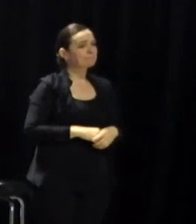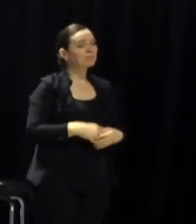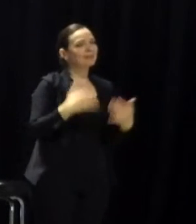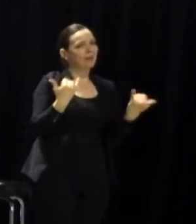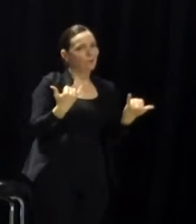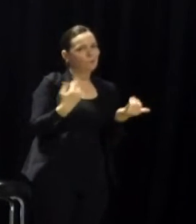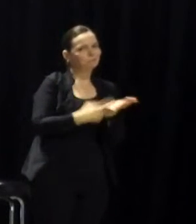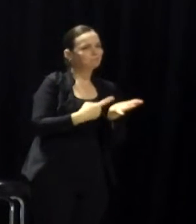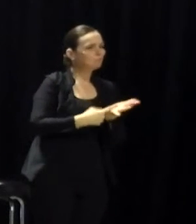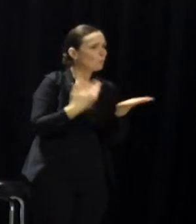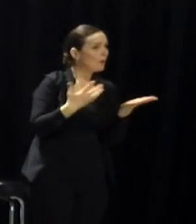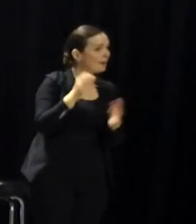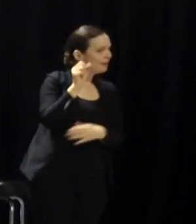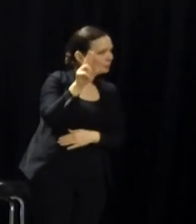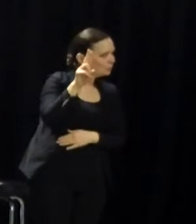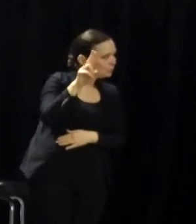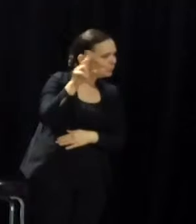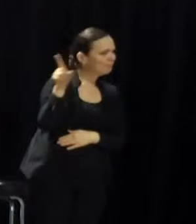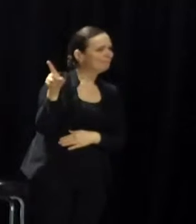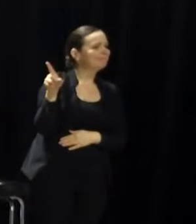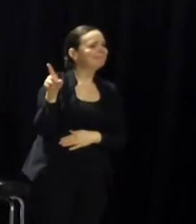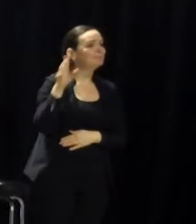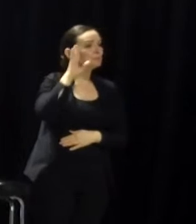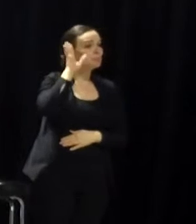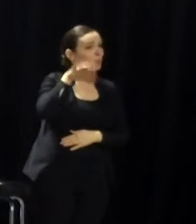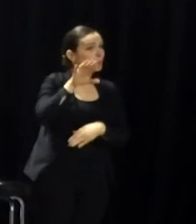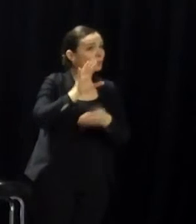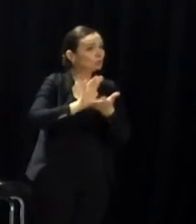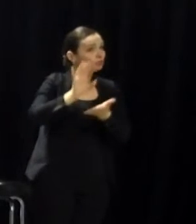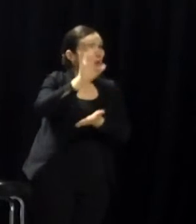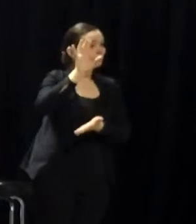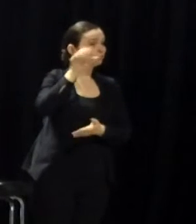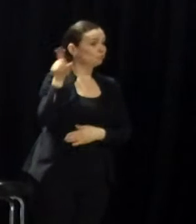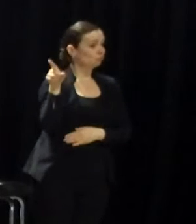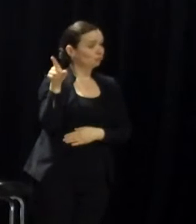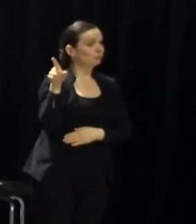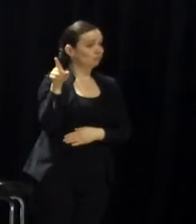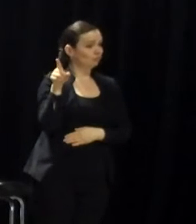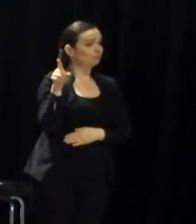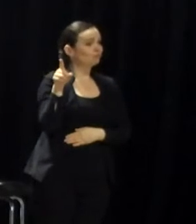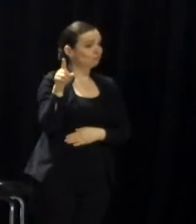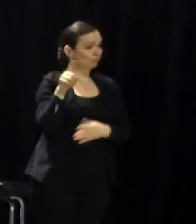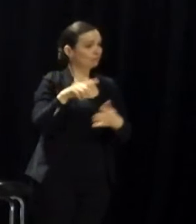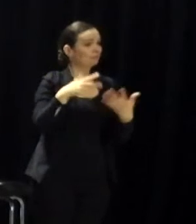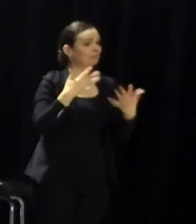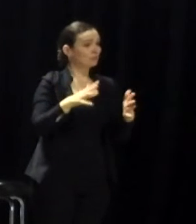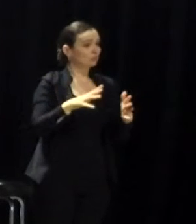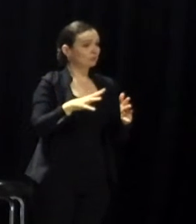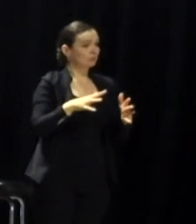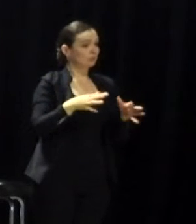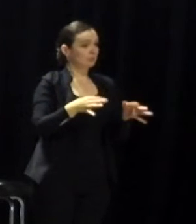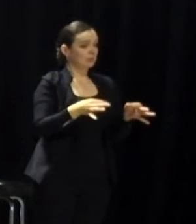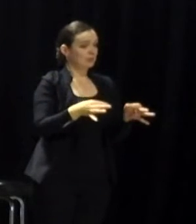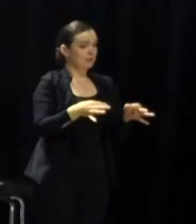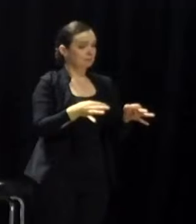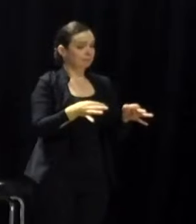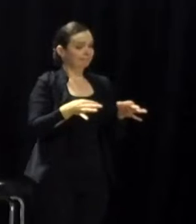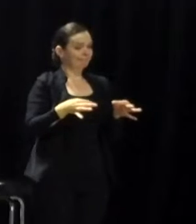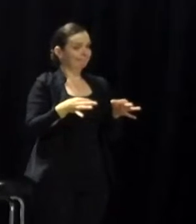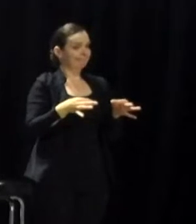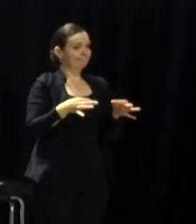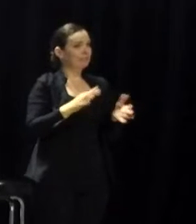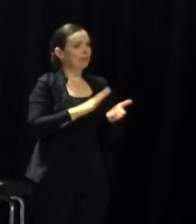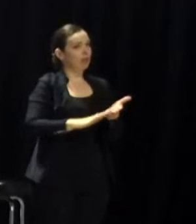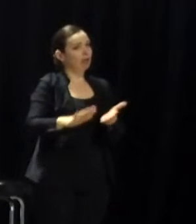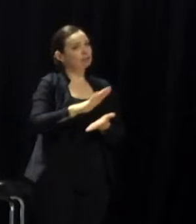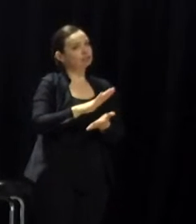today pushing back the start date for the second semester. I want to thank the chancellor and his team. The collaboration's